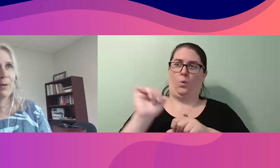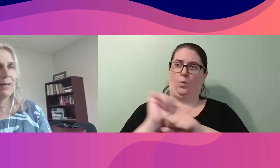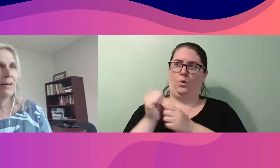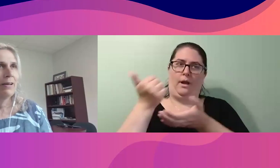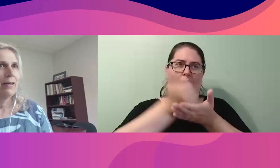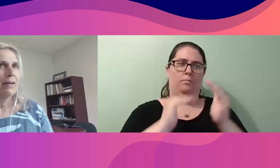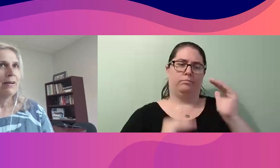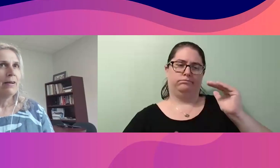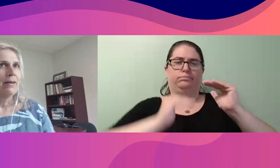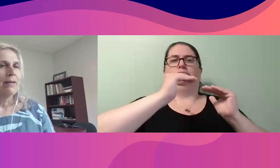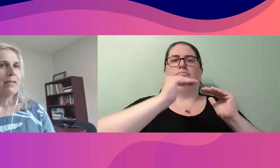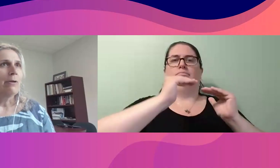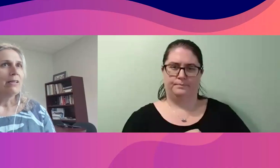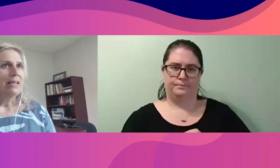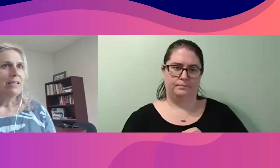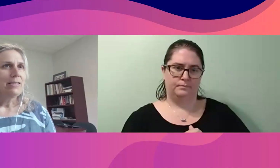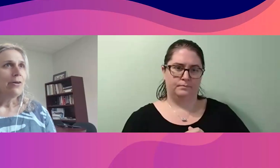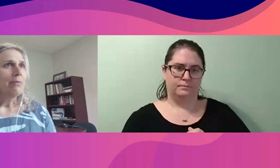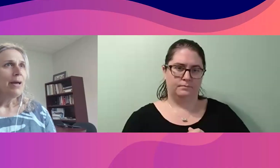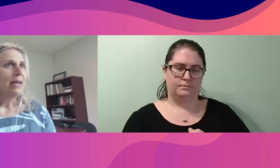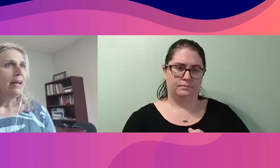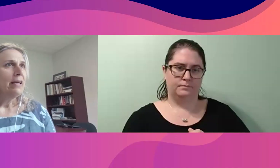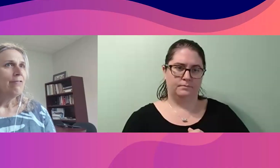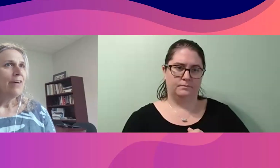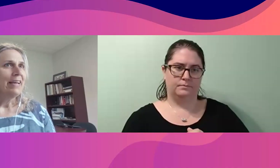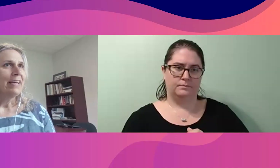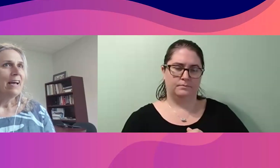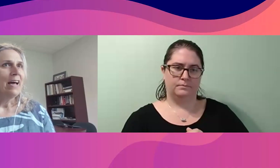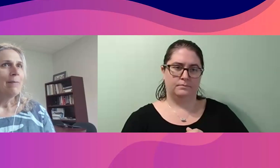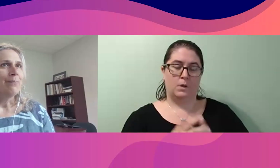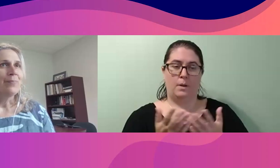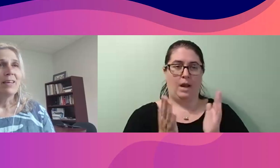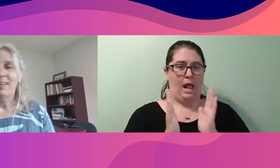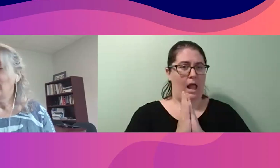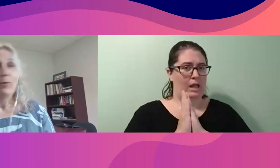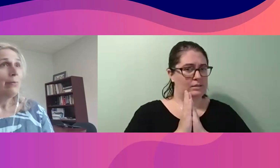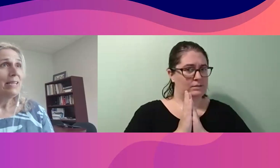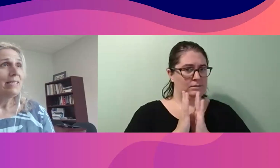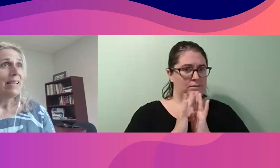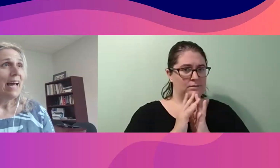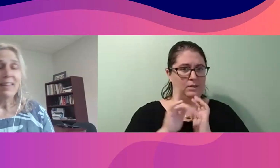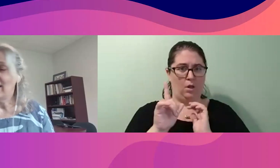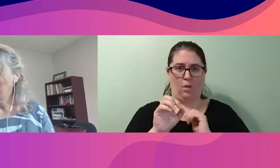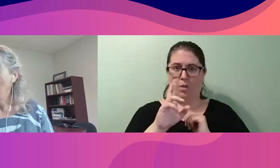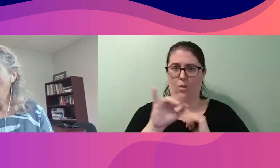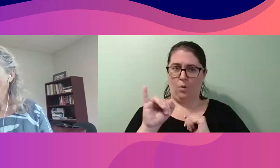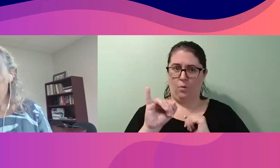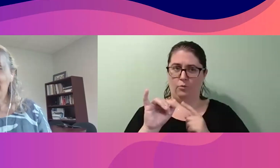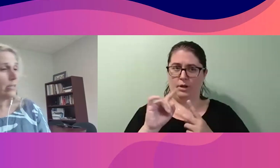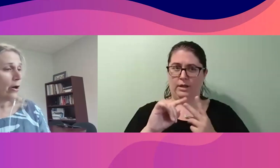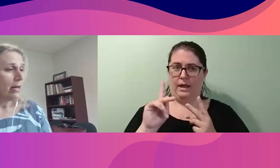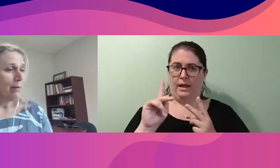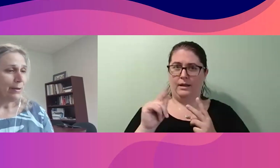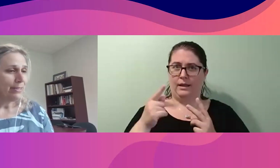this gap. So I'd like to start by inviting Lori Weeks and Kathleen Allen